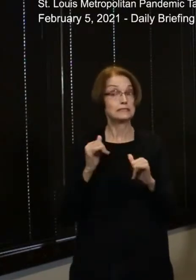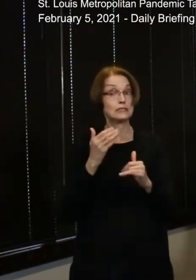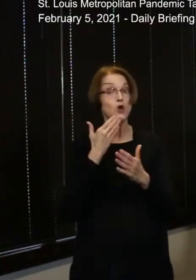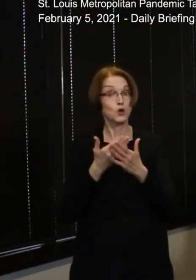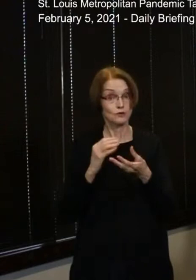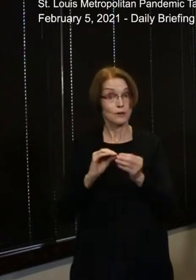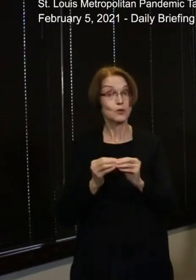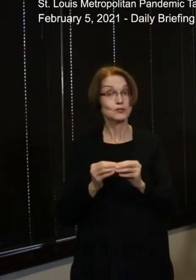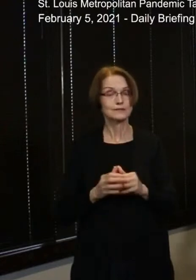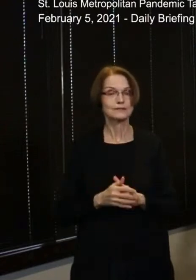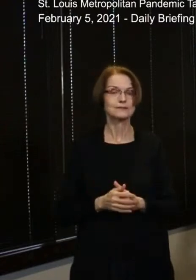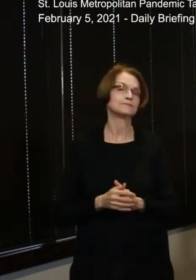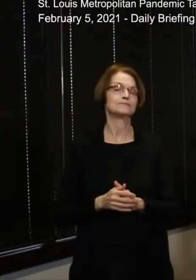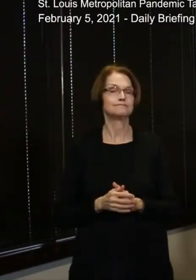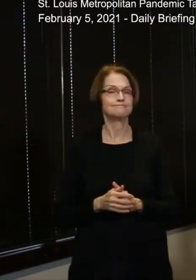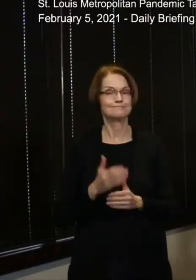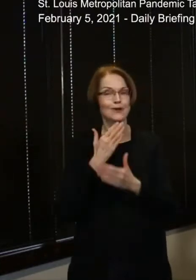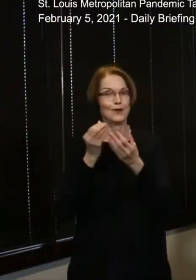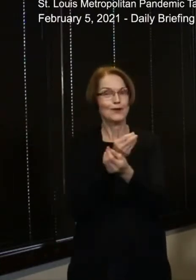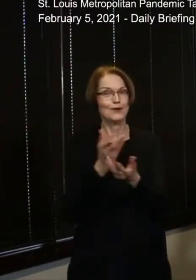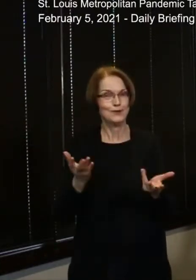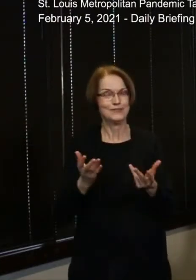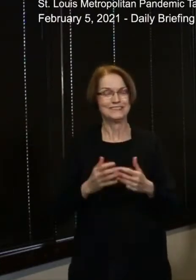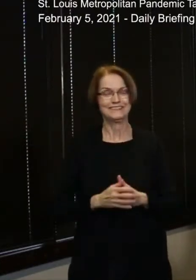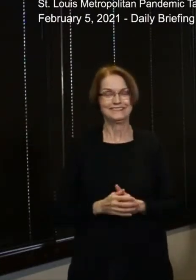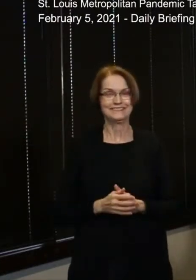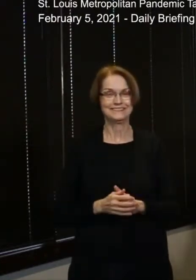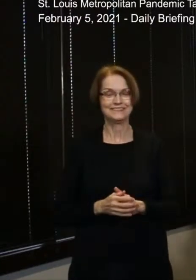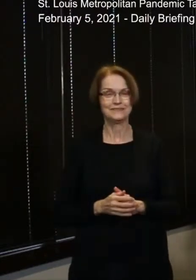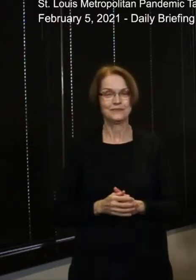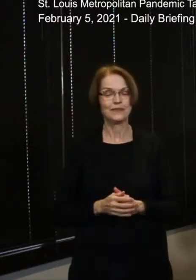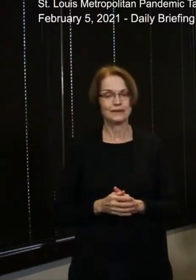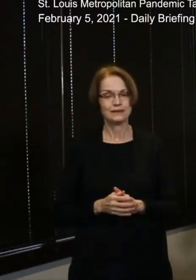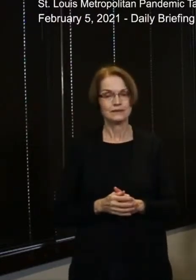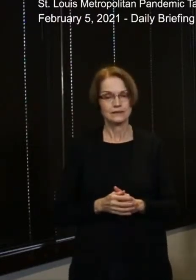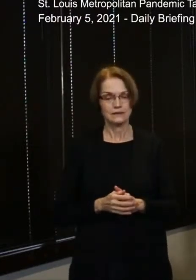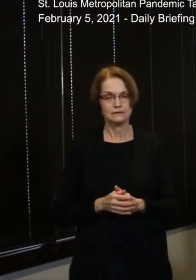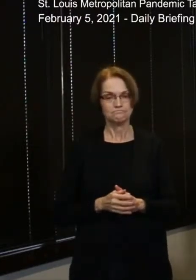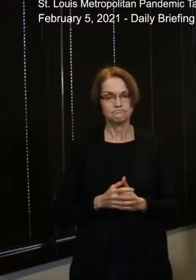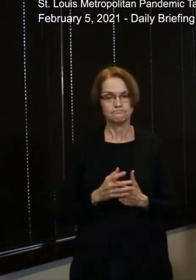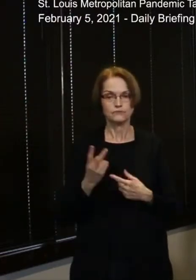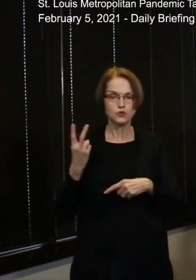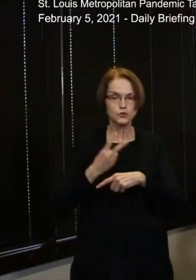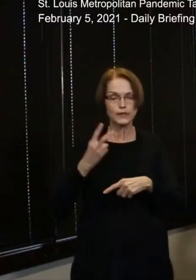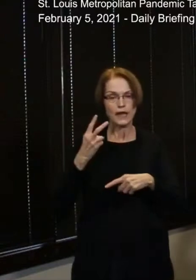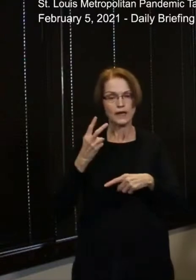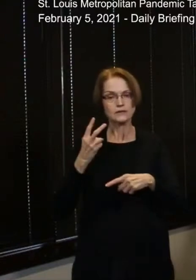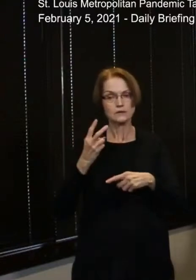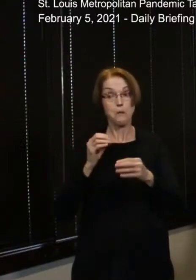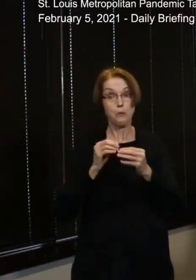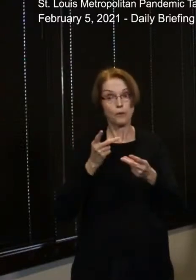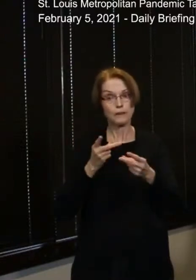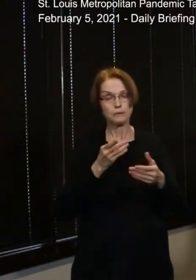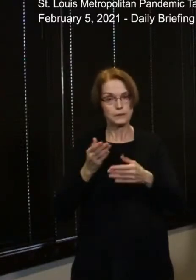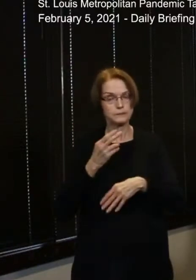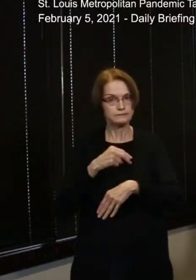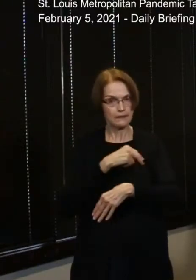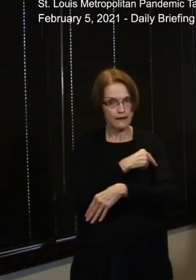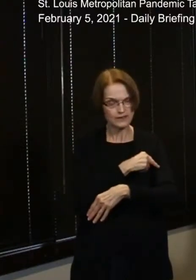So some good news to report. So we had a couple of days where our admissions popped up a little bit, up into